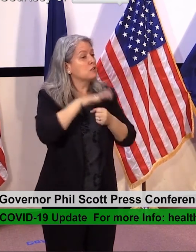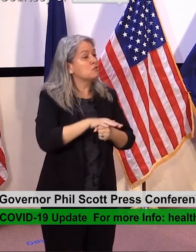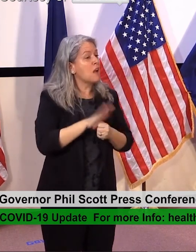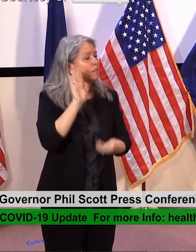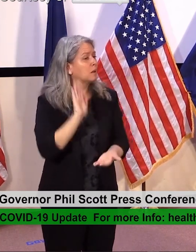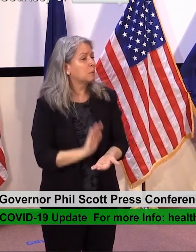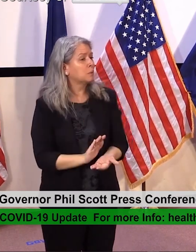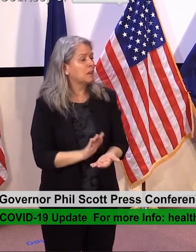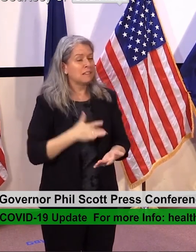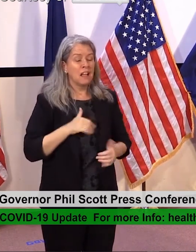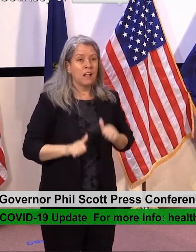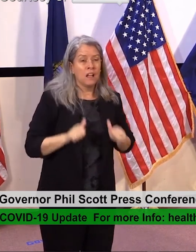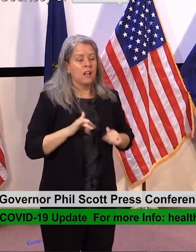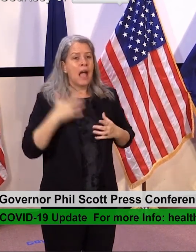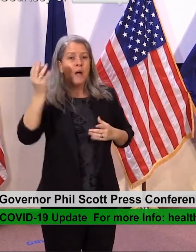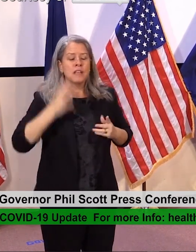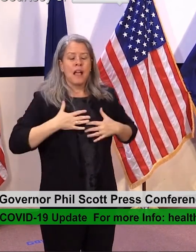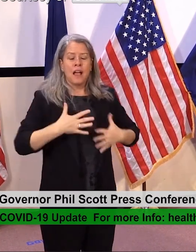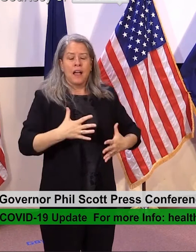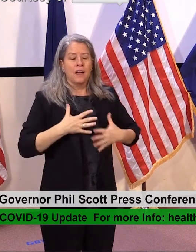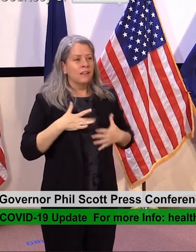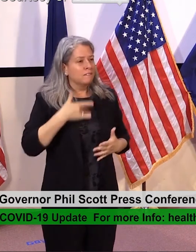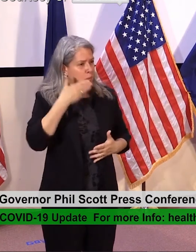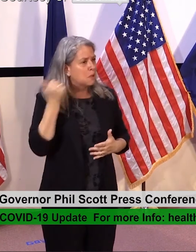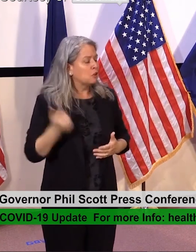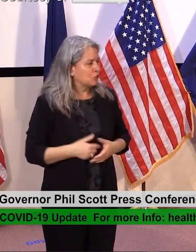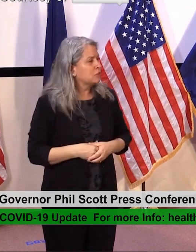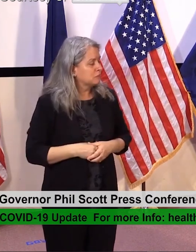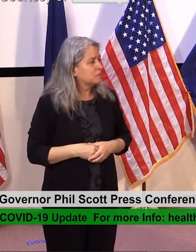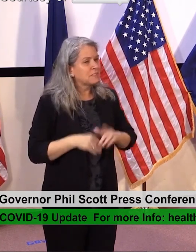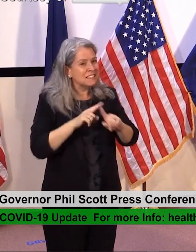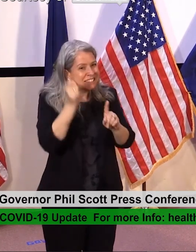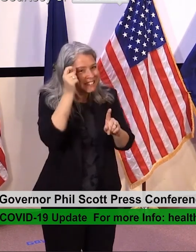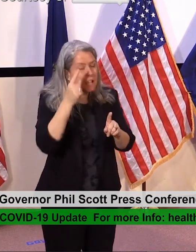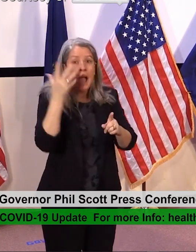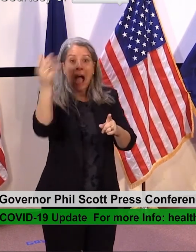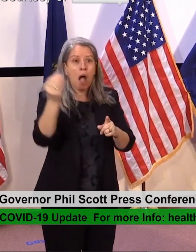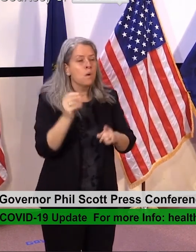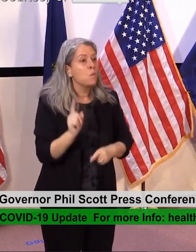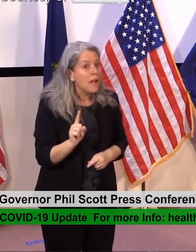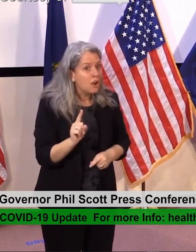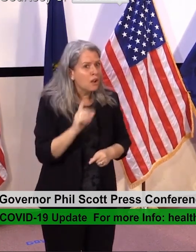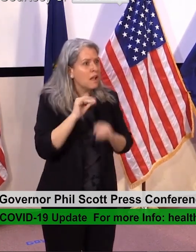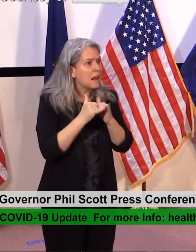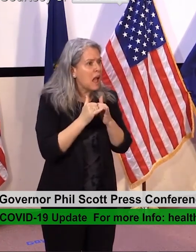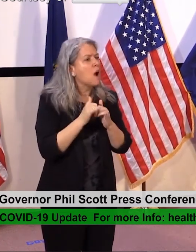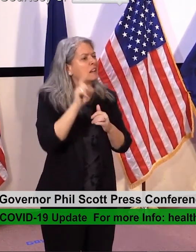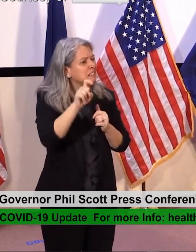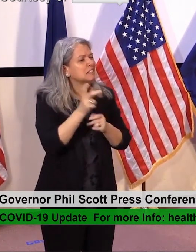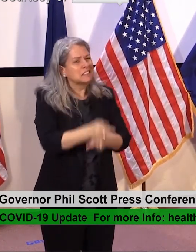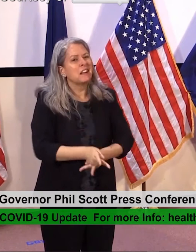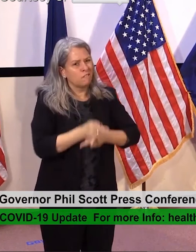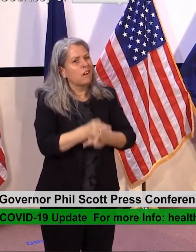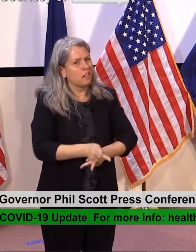and uncertainty that we're experiencing. However, we've got to be smart about where and how we get outdoors.